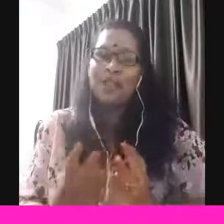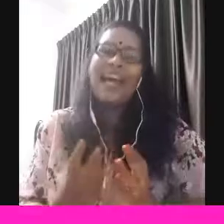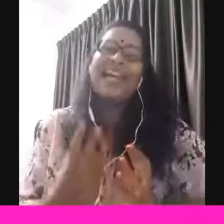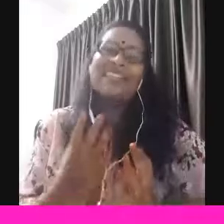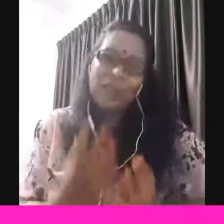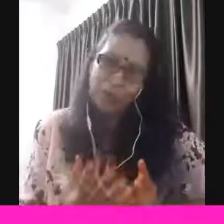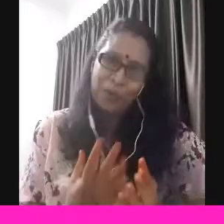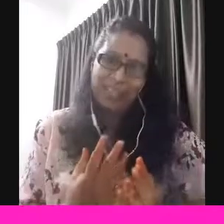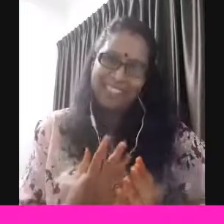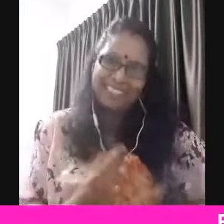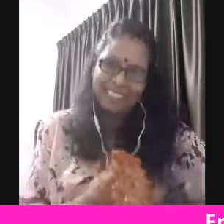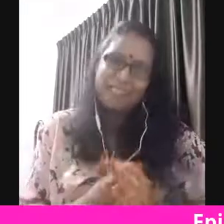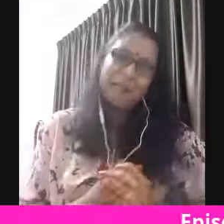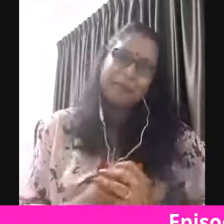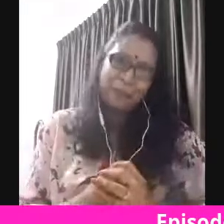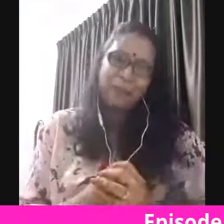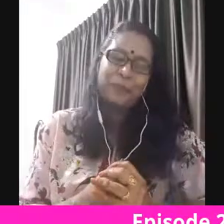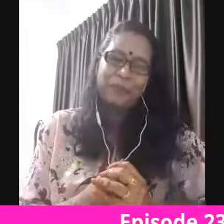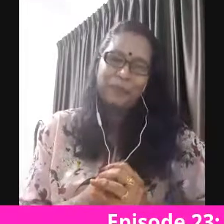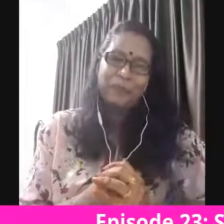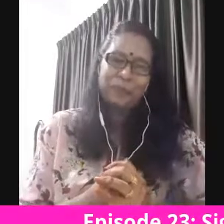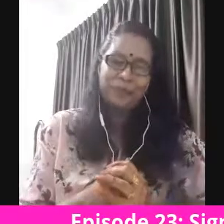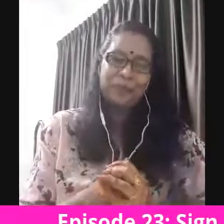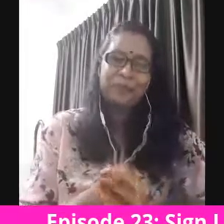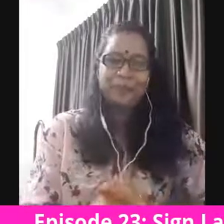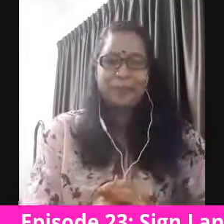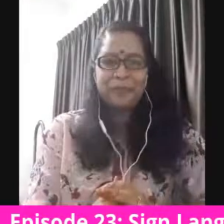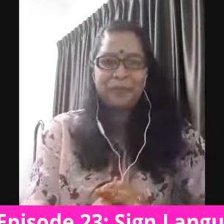must put extra work.